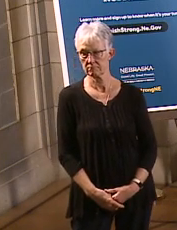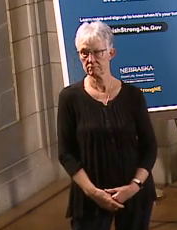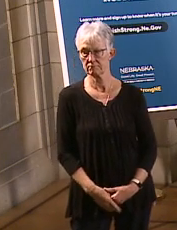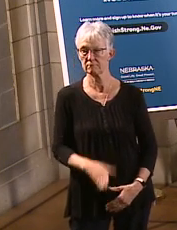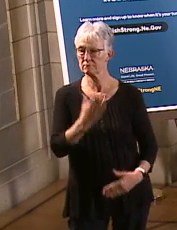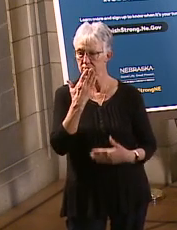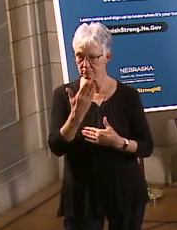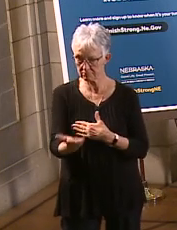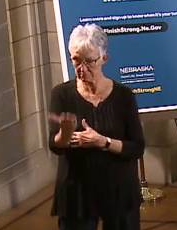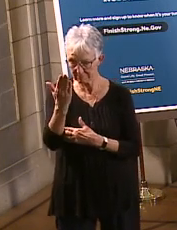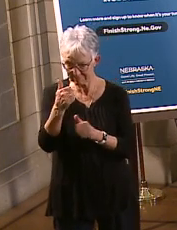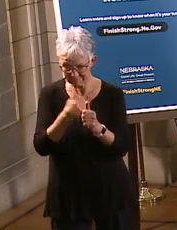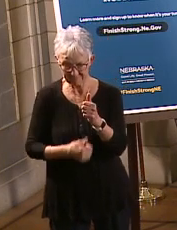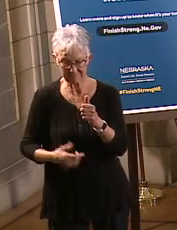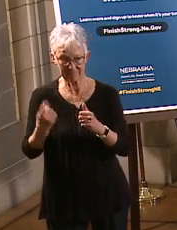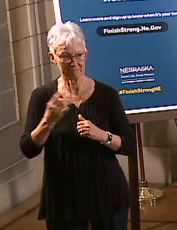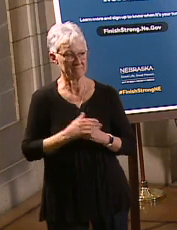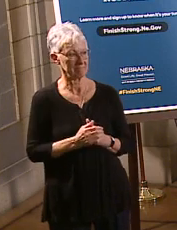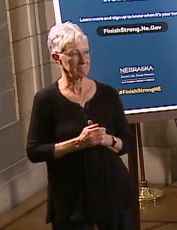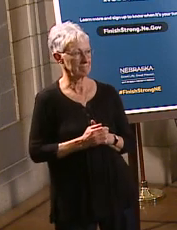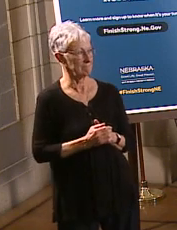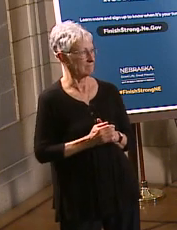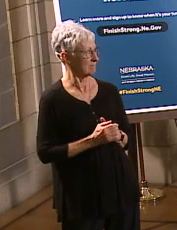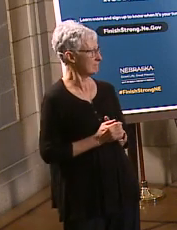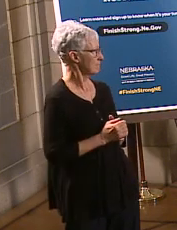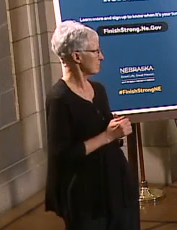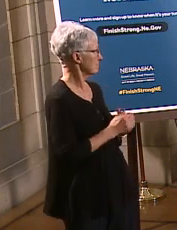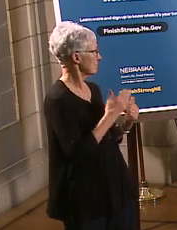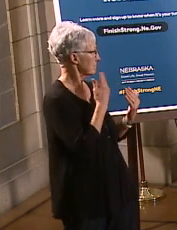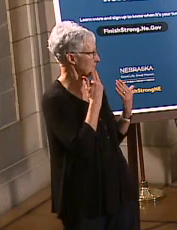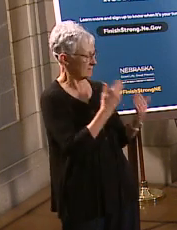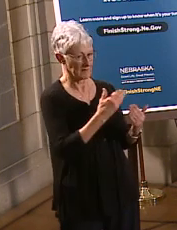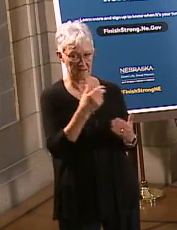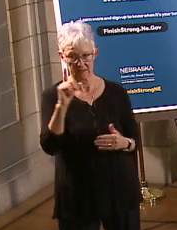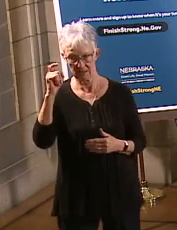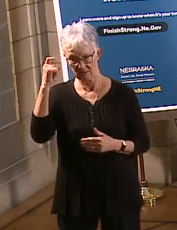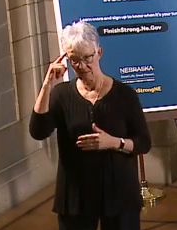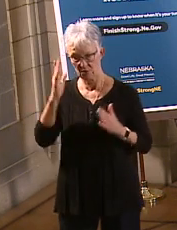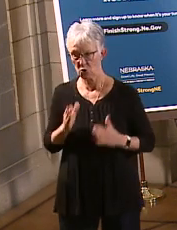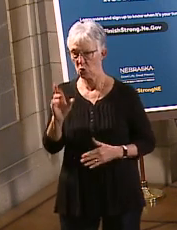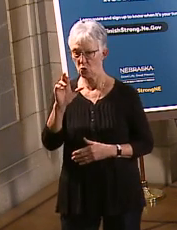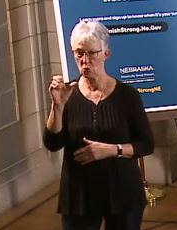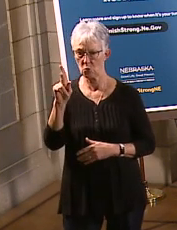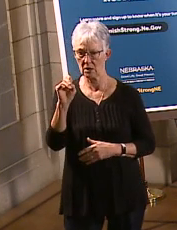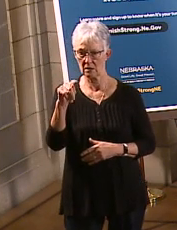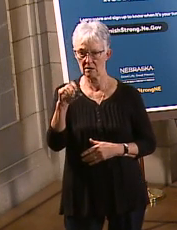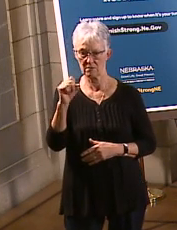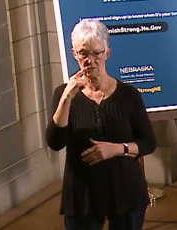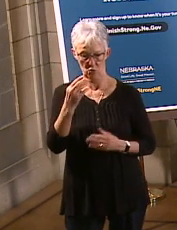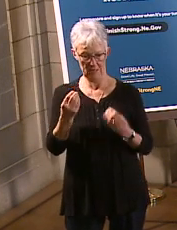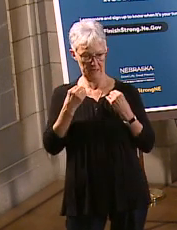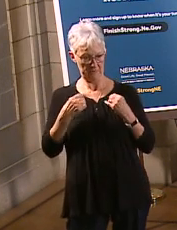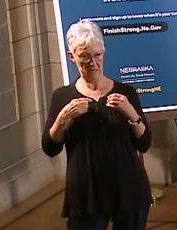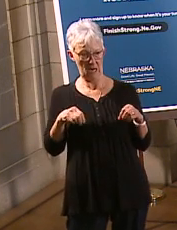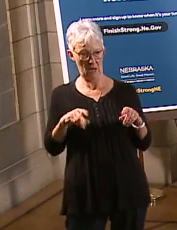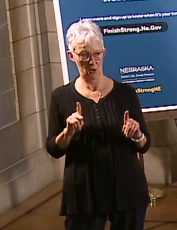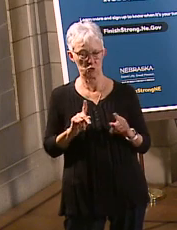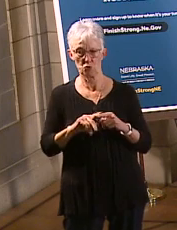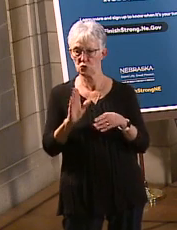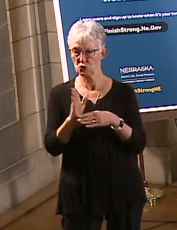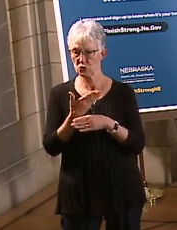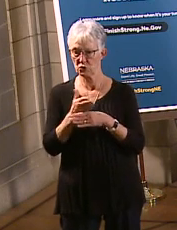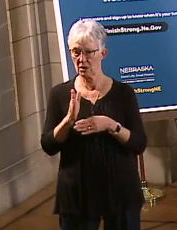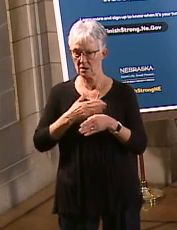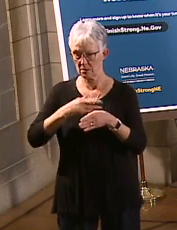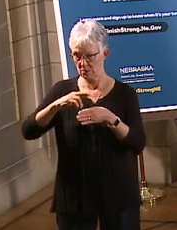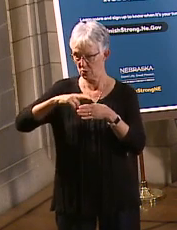Good morning, everyone. Thanks a lot, Governor Ricketts, for giving me the opportunity to share the results. As a researcher from the University of Nebraska-Lincoln,